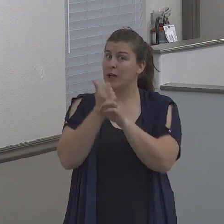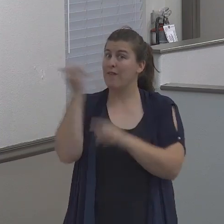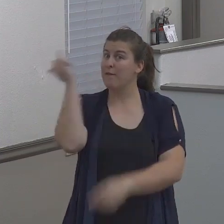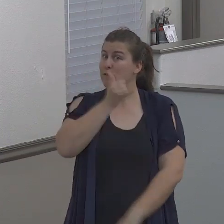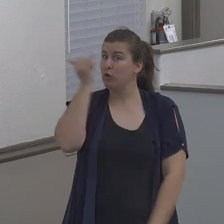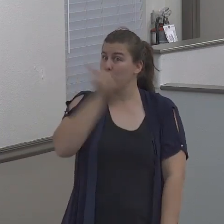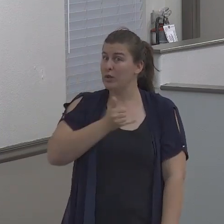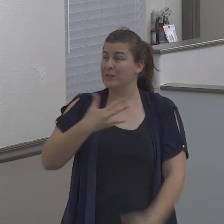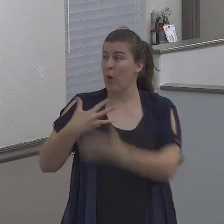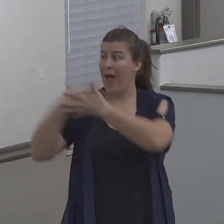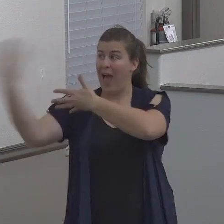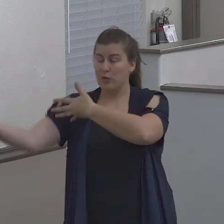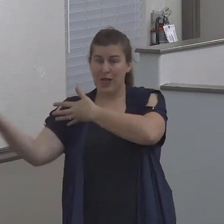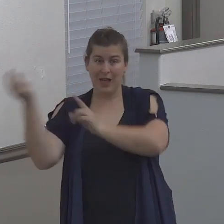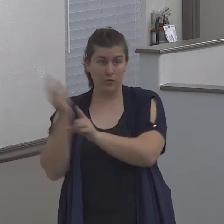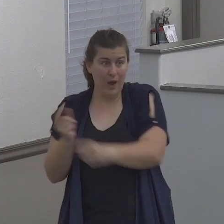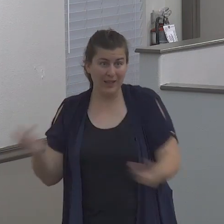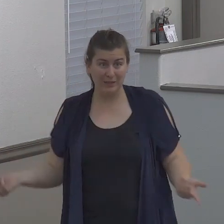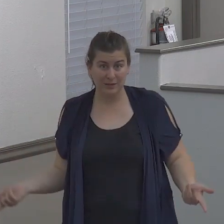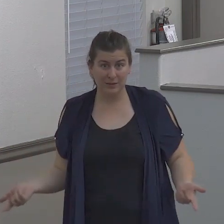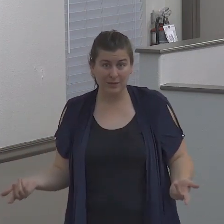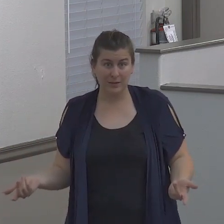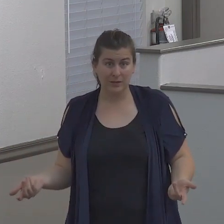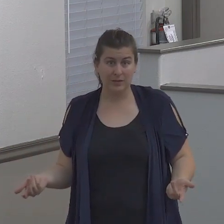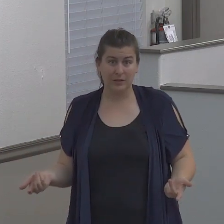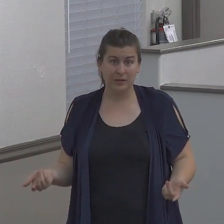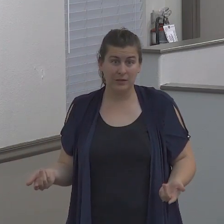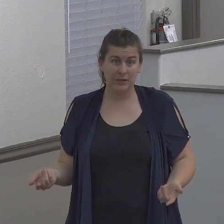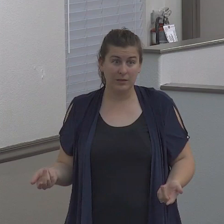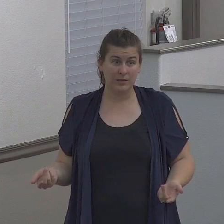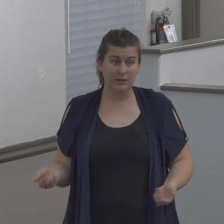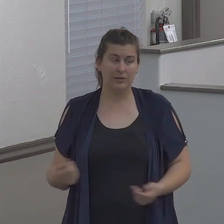You would be a fool to go outside.